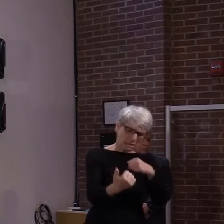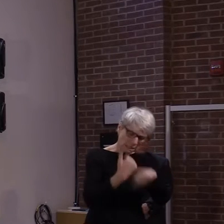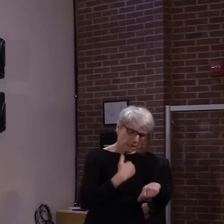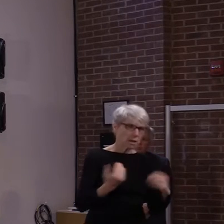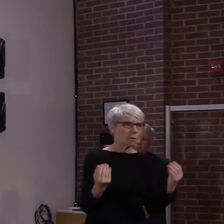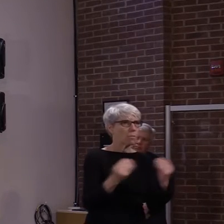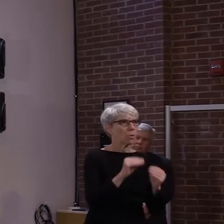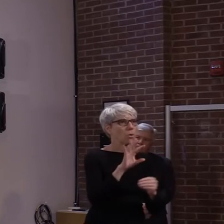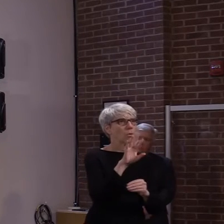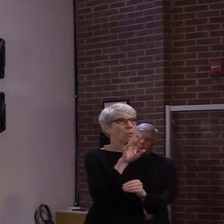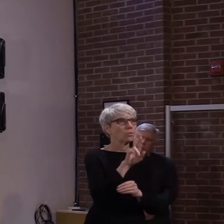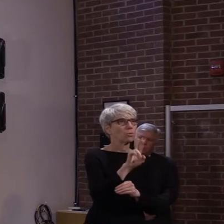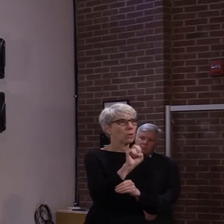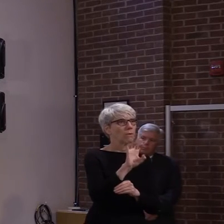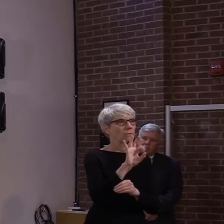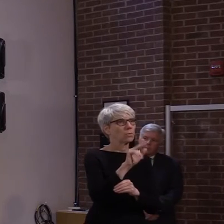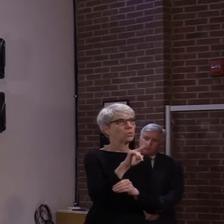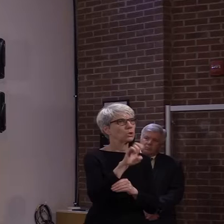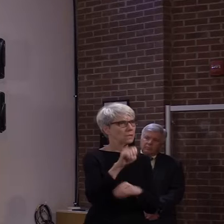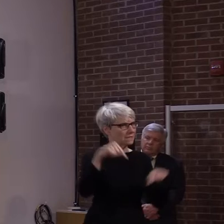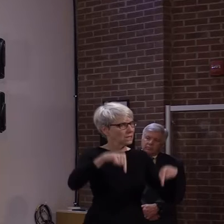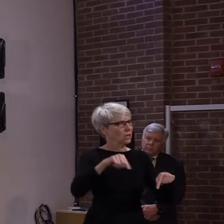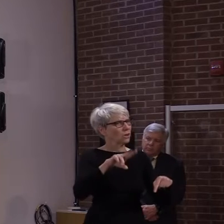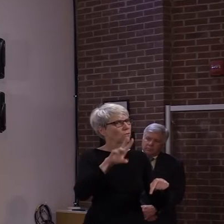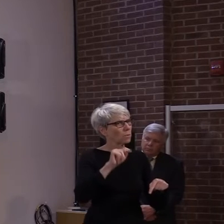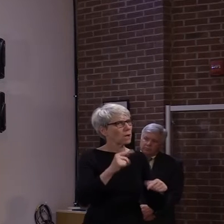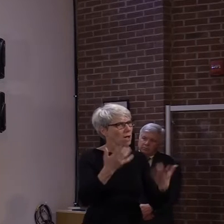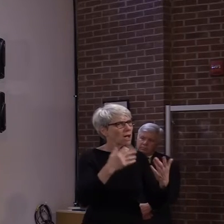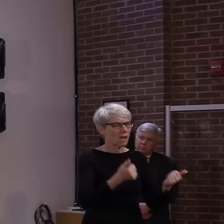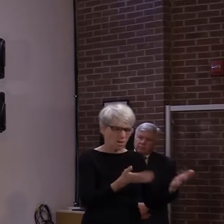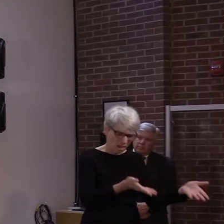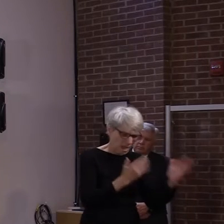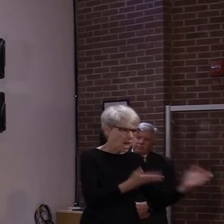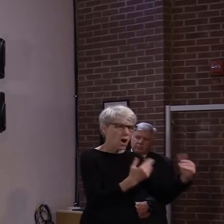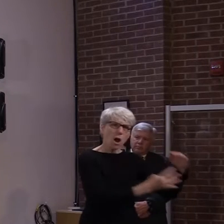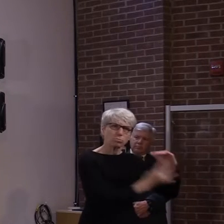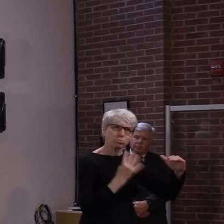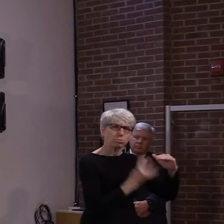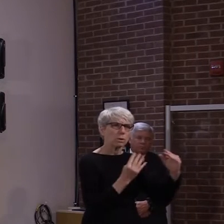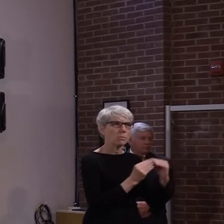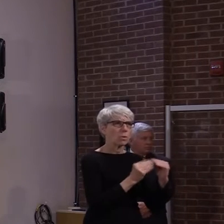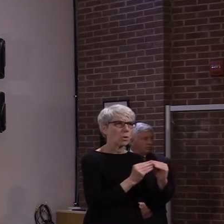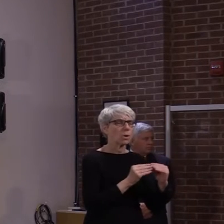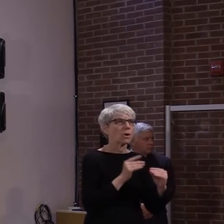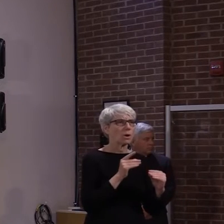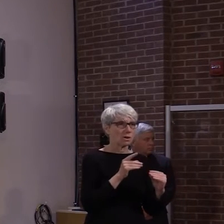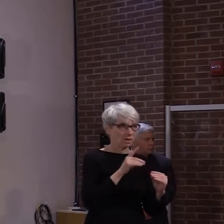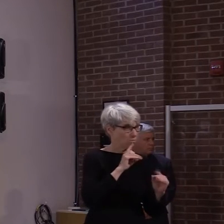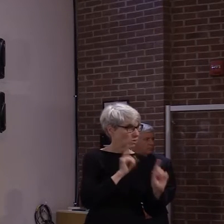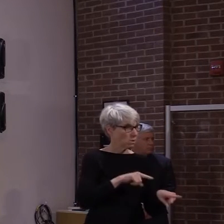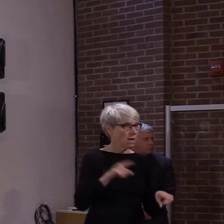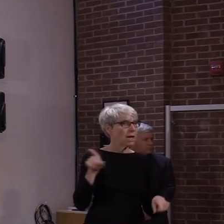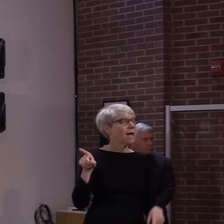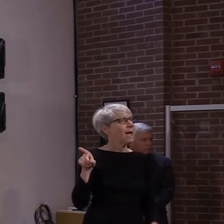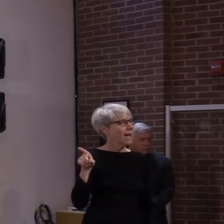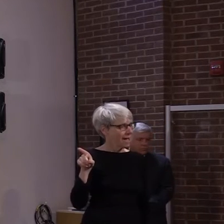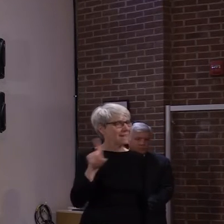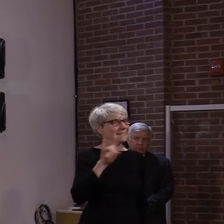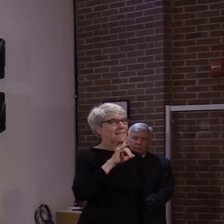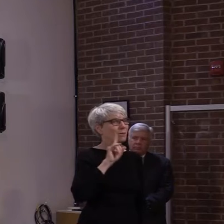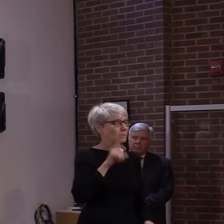you ever receive a response to that letter? We did receive a response, more of a thank you for your letter type of